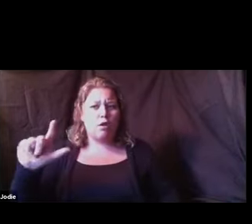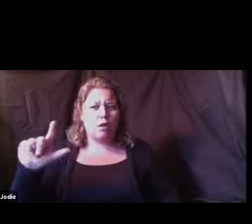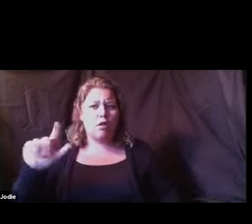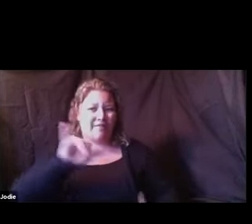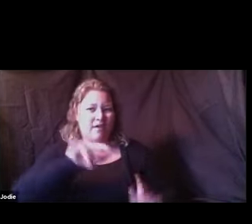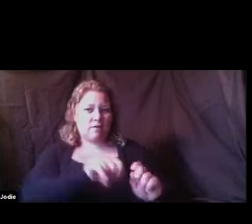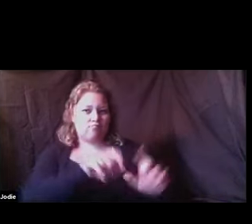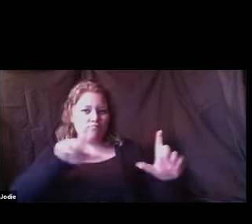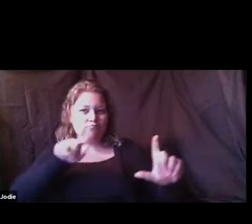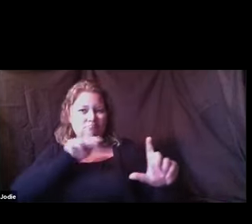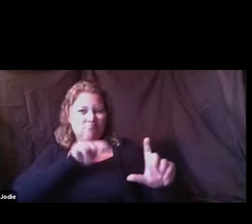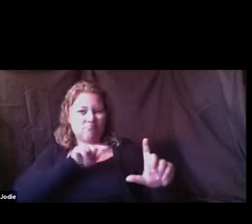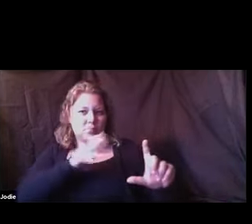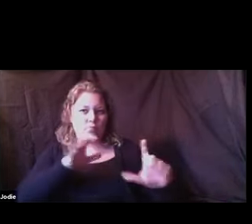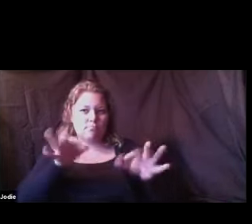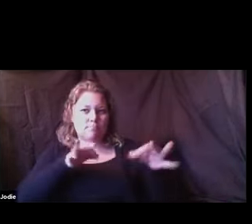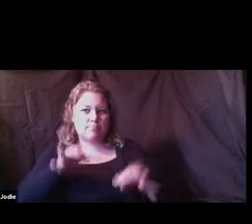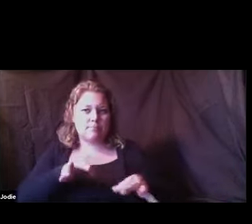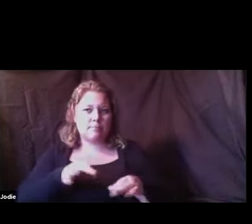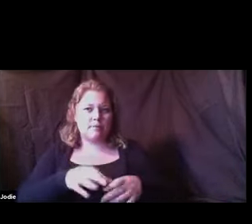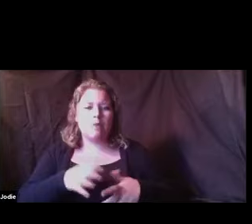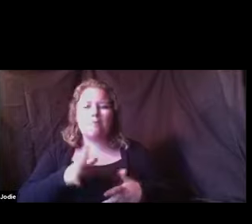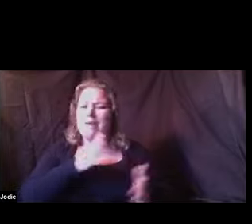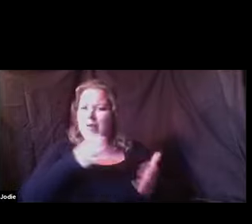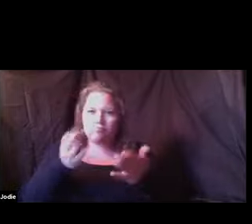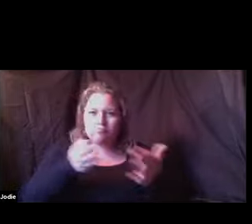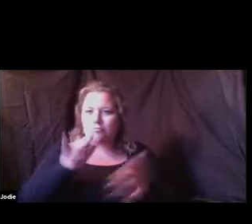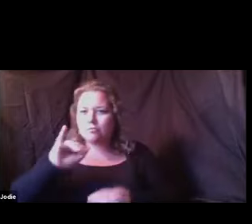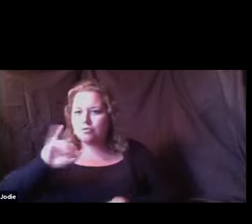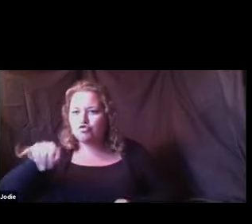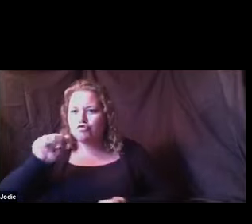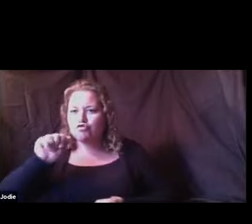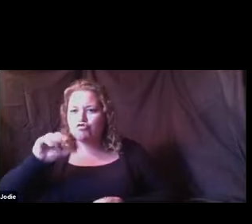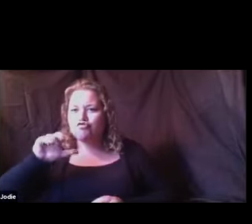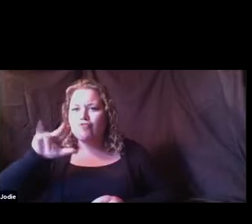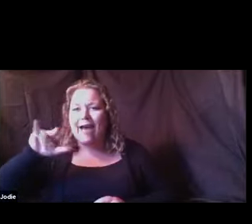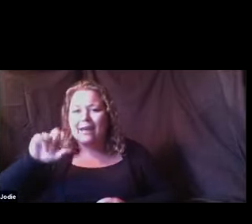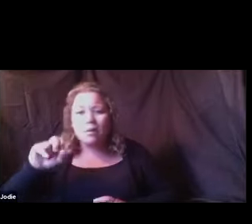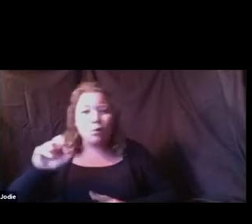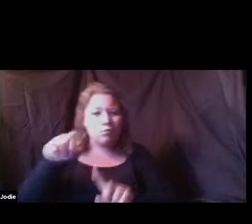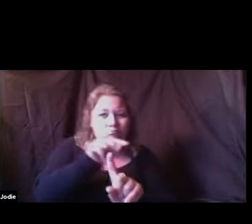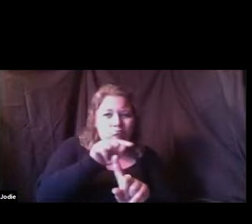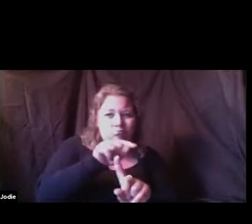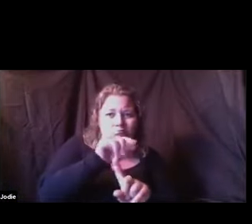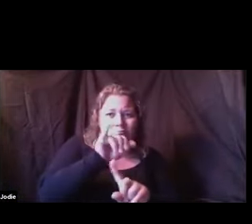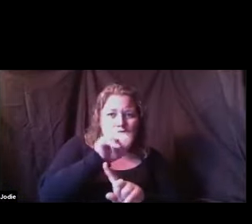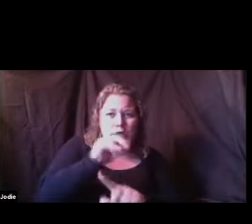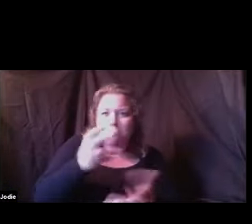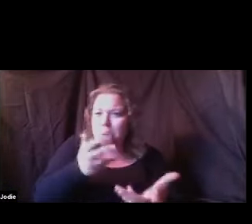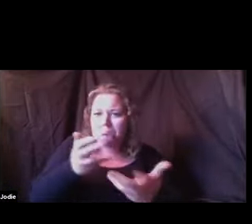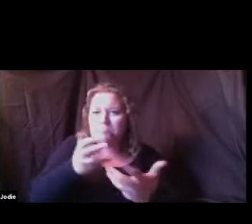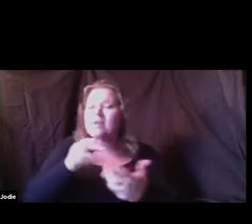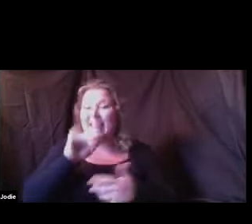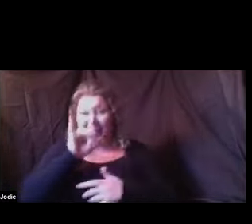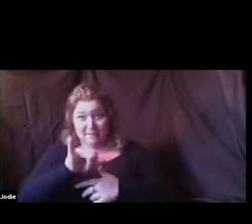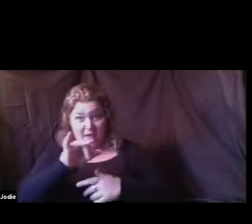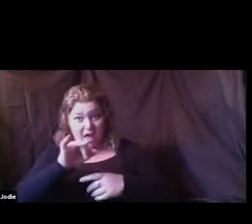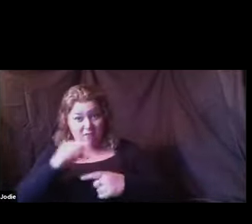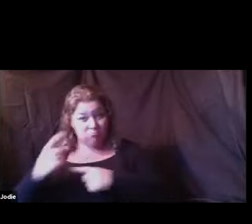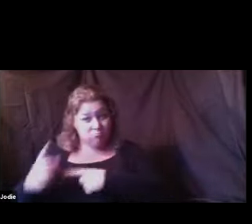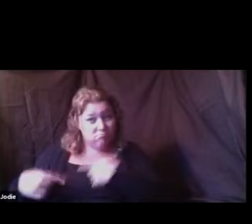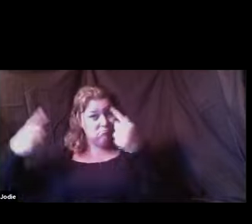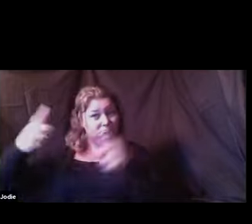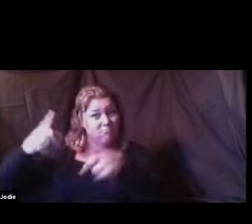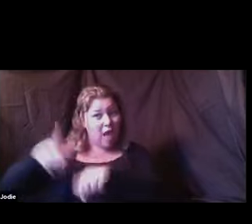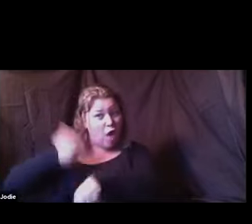And this might be either directed at you or Jack, whomever might be able to answer this, but how long has this been in the works for, and why did